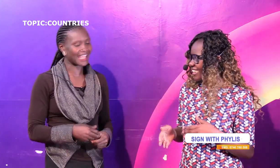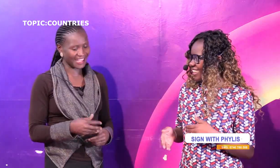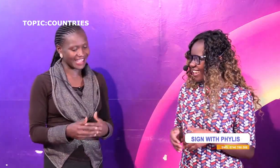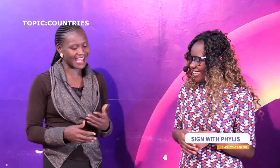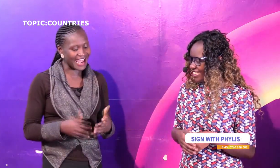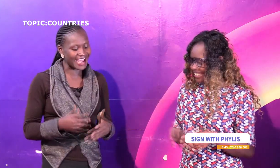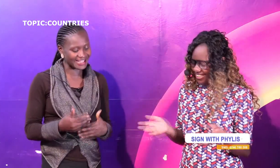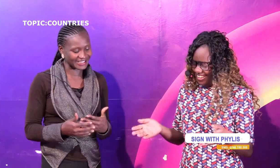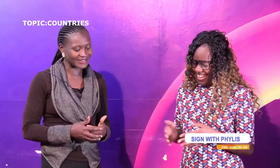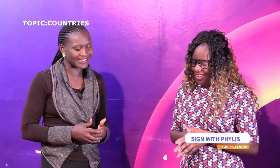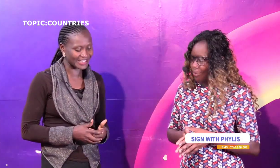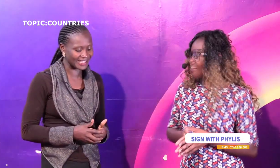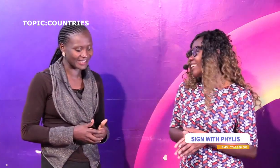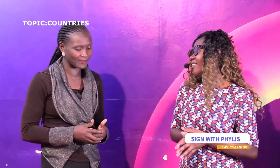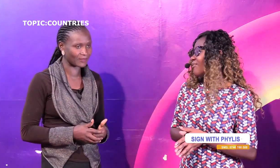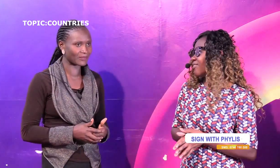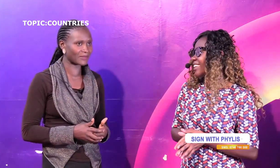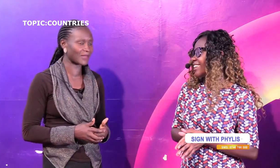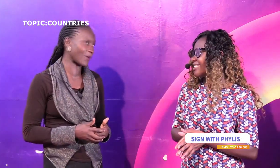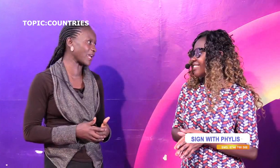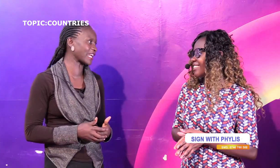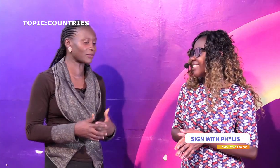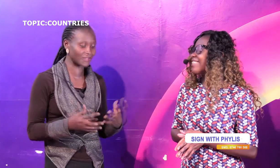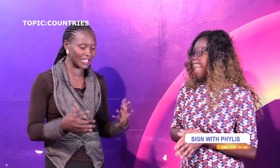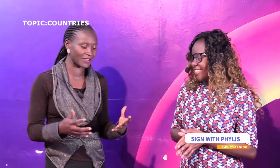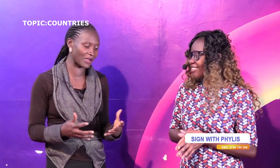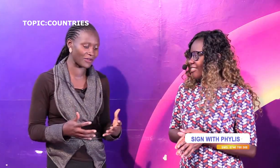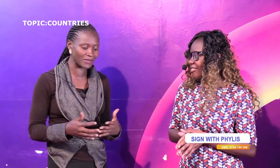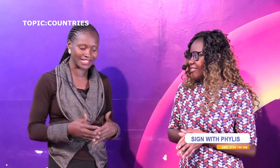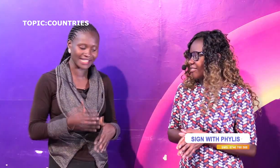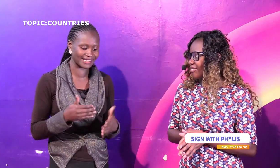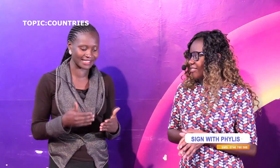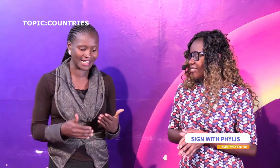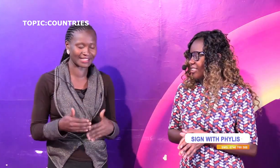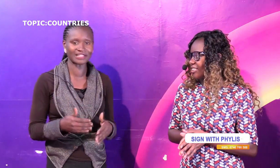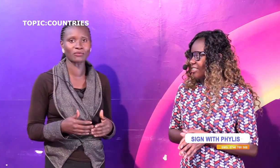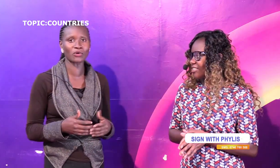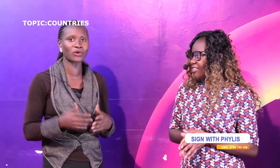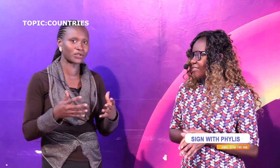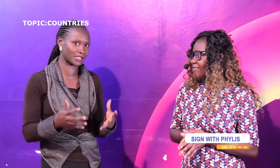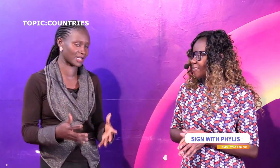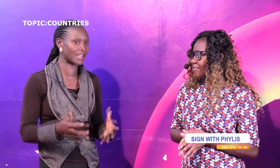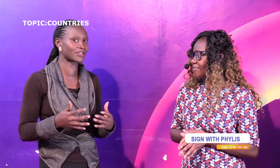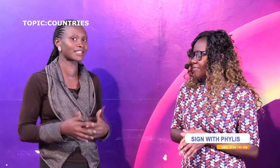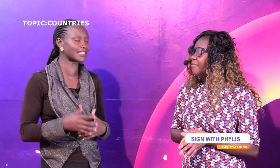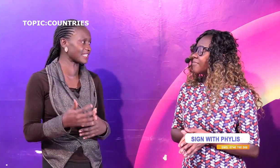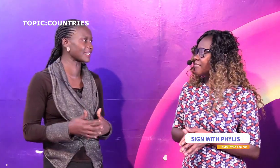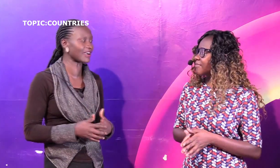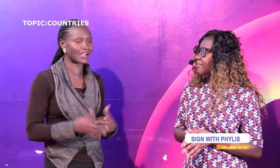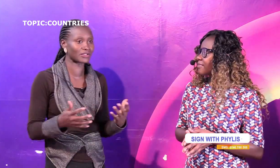classes. I hope to learn a few things. Welcome. Today I've been just teaching more on countries, countries that you